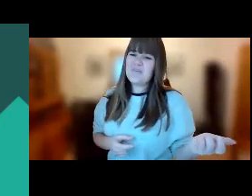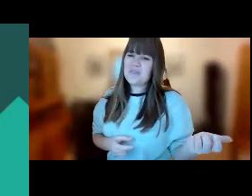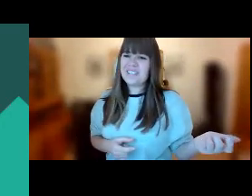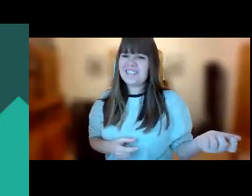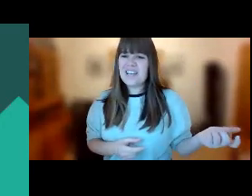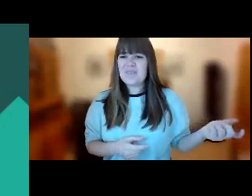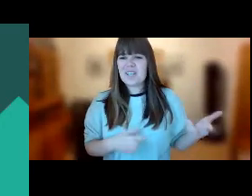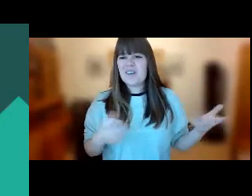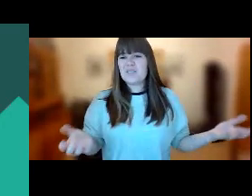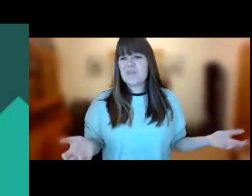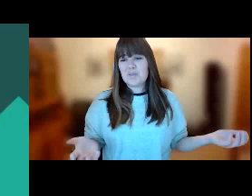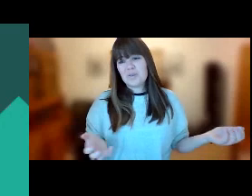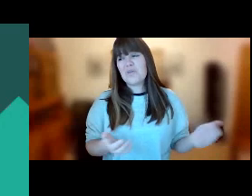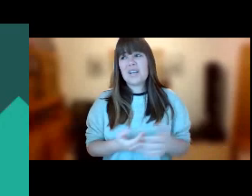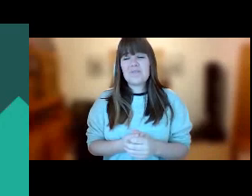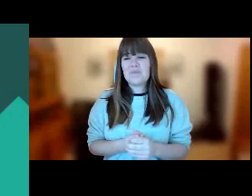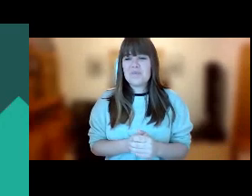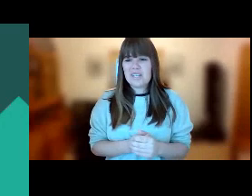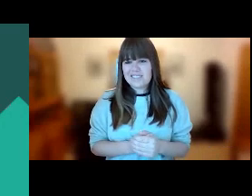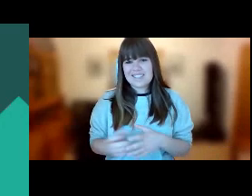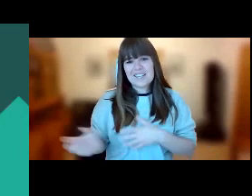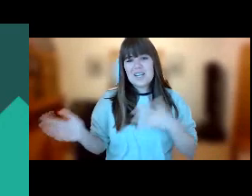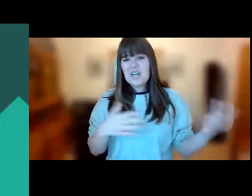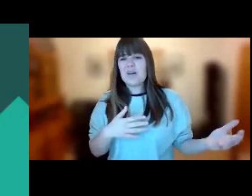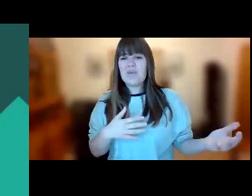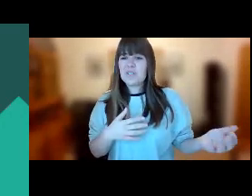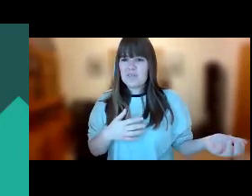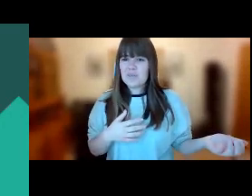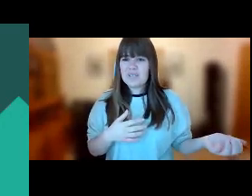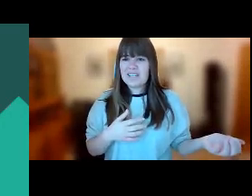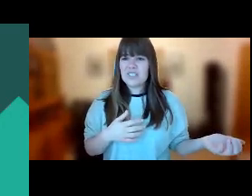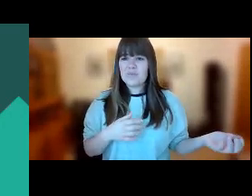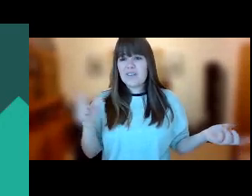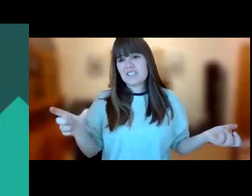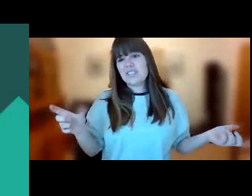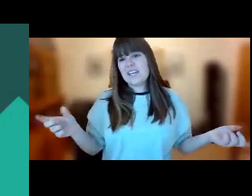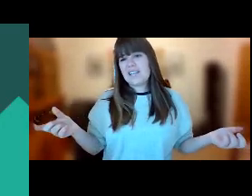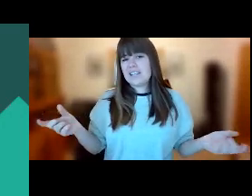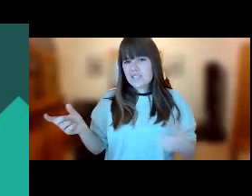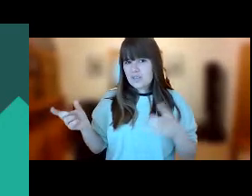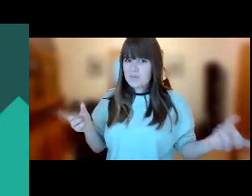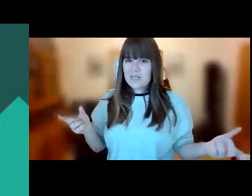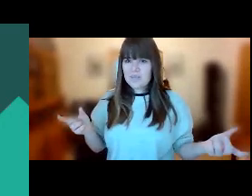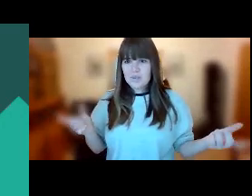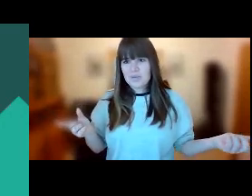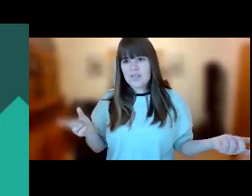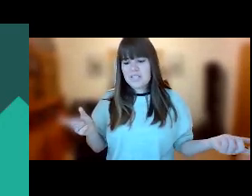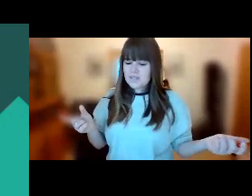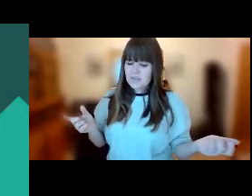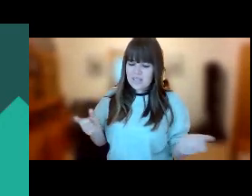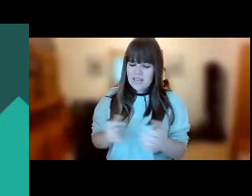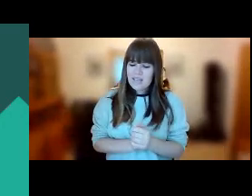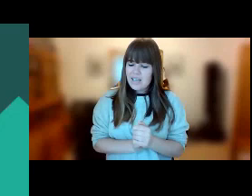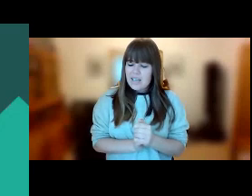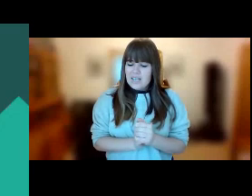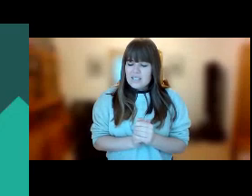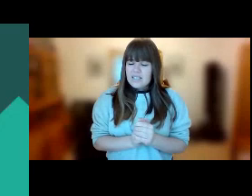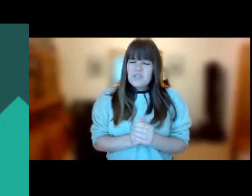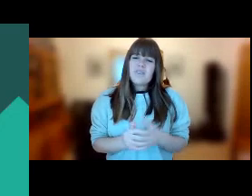for people and encourage people who are living with dementia to come along to our swimming sessions, we were actually then excluding people in the process of doing